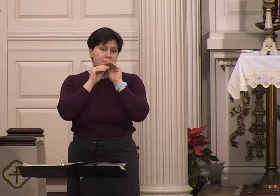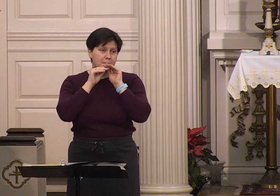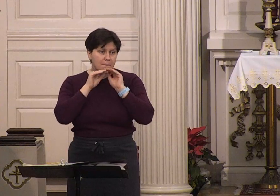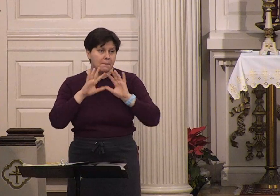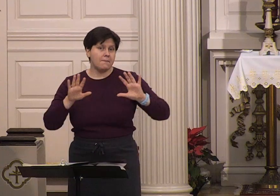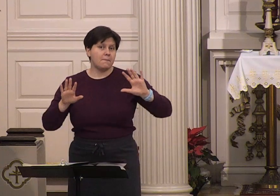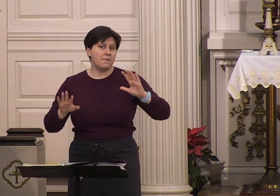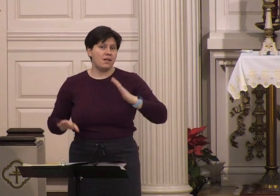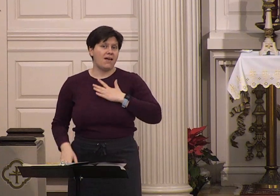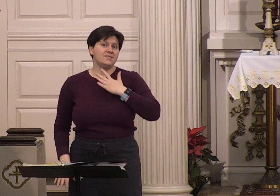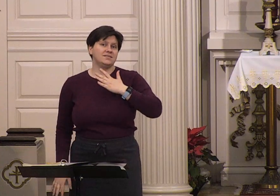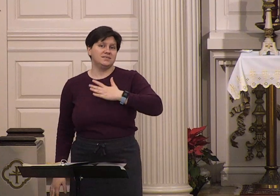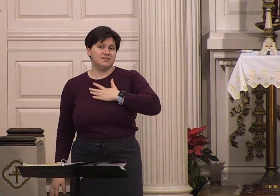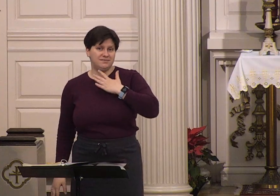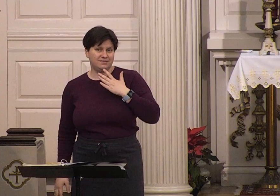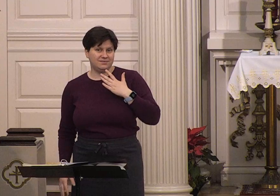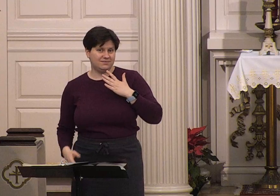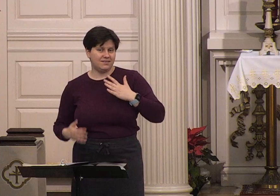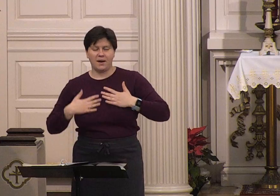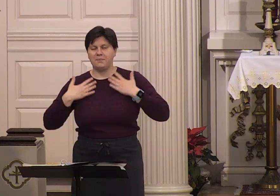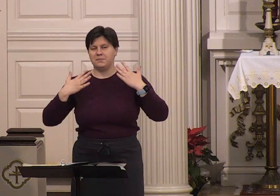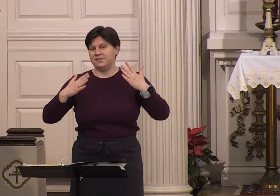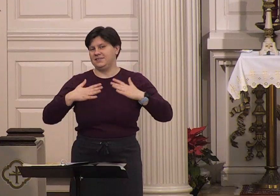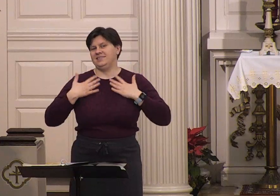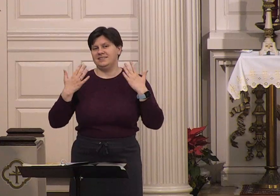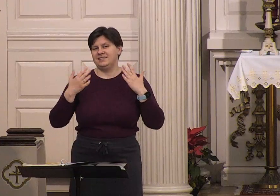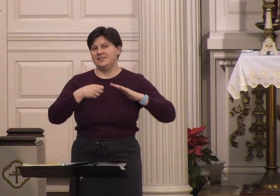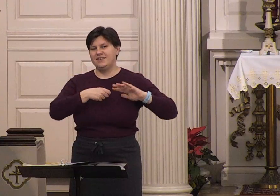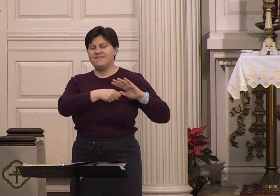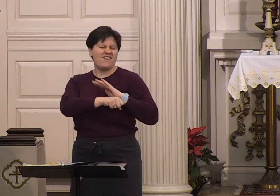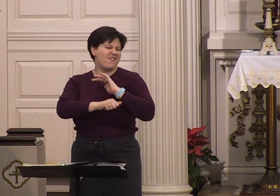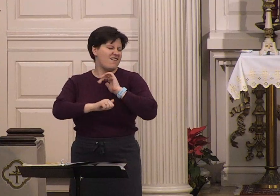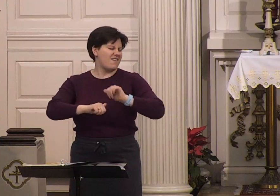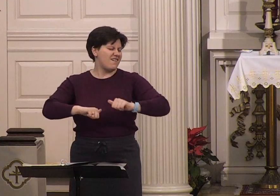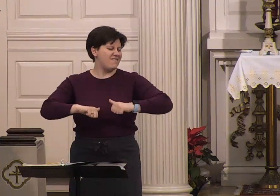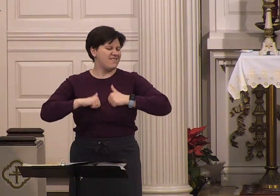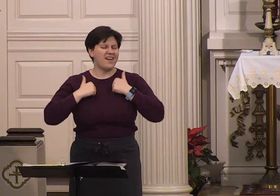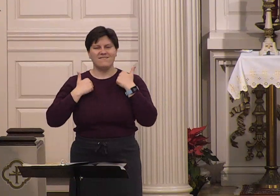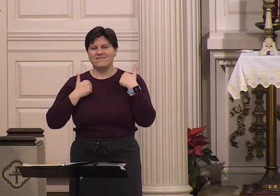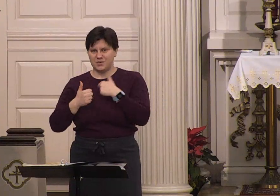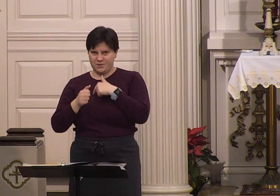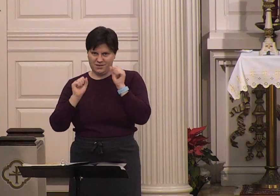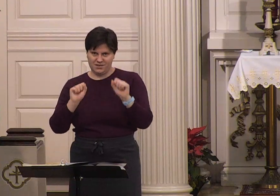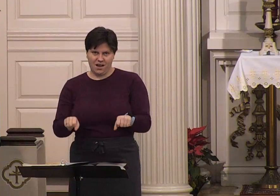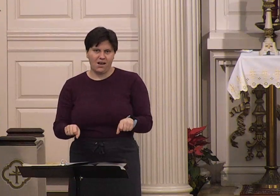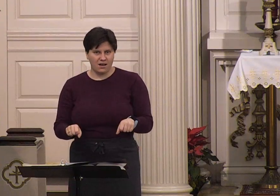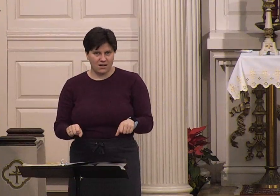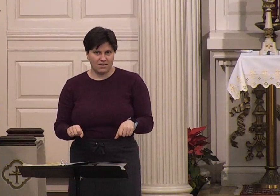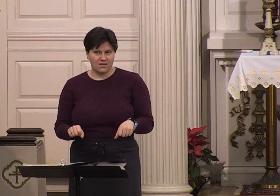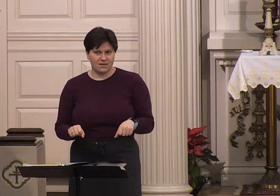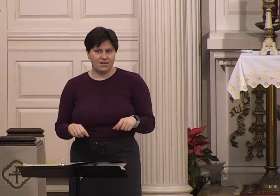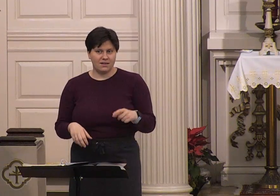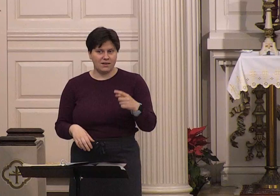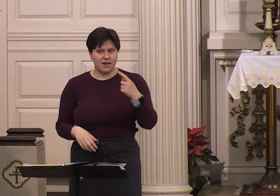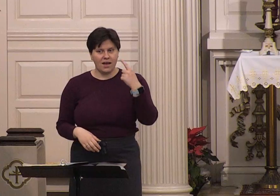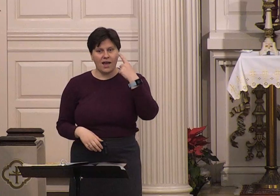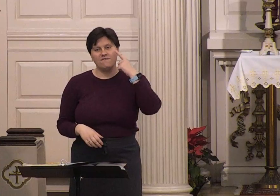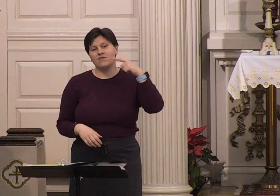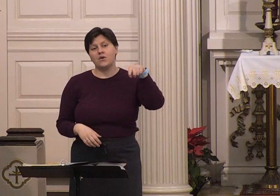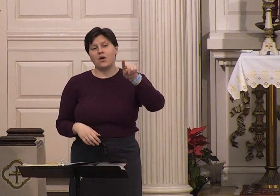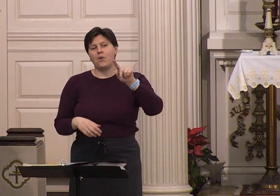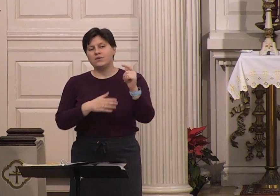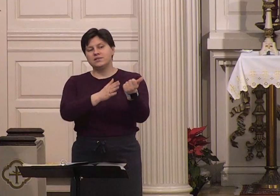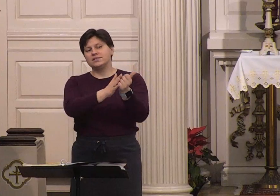happy, glad, full of life. And for those saints, both the